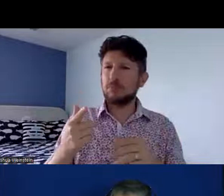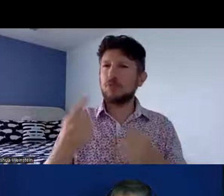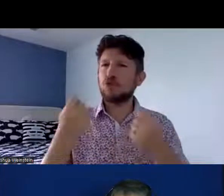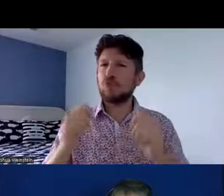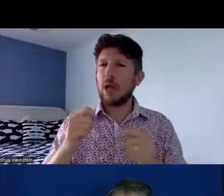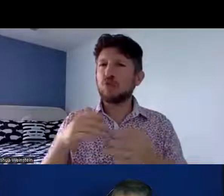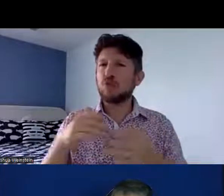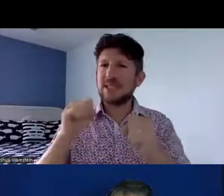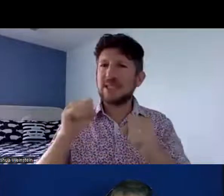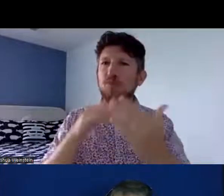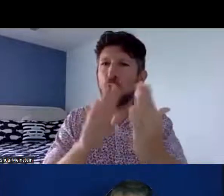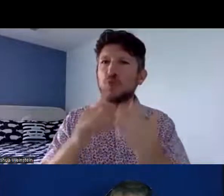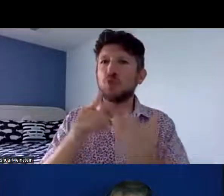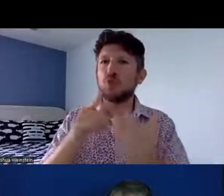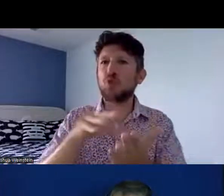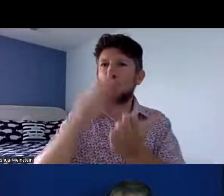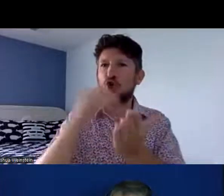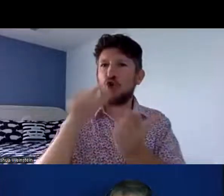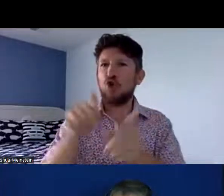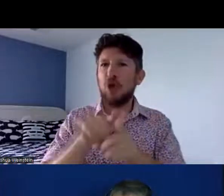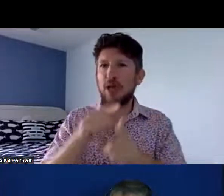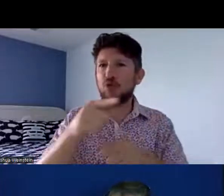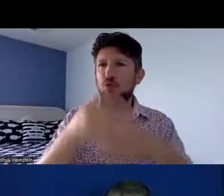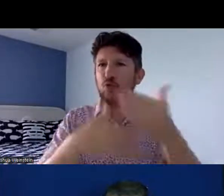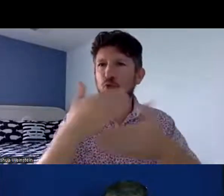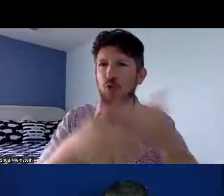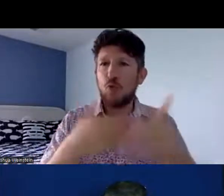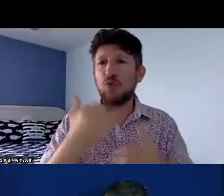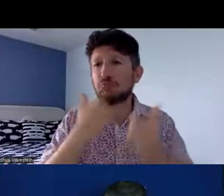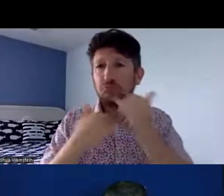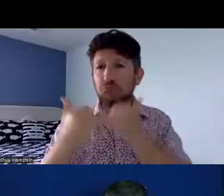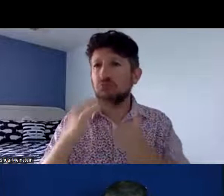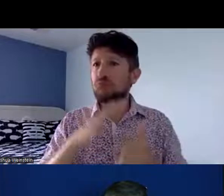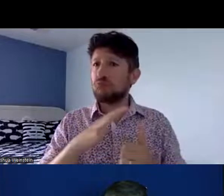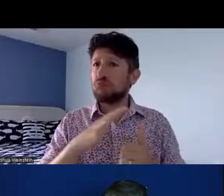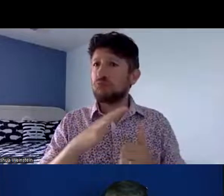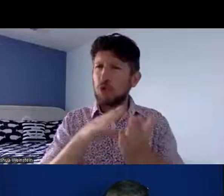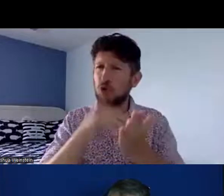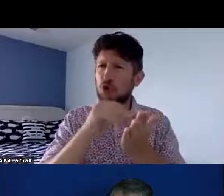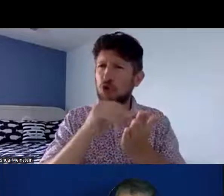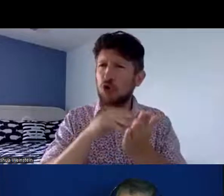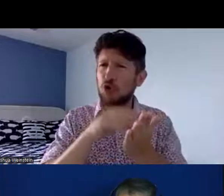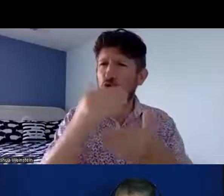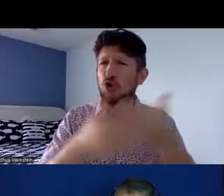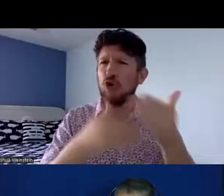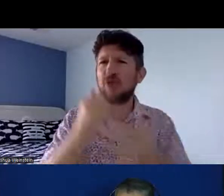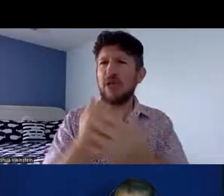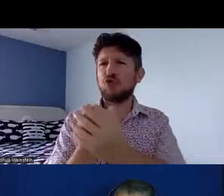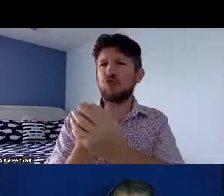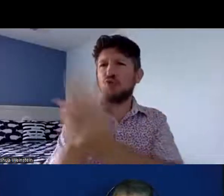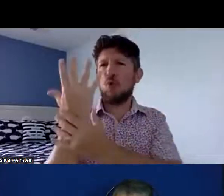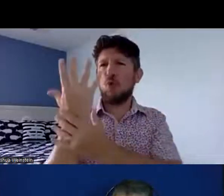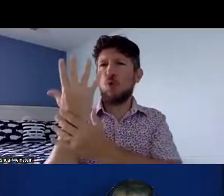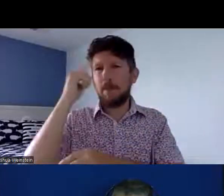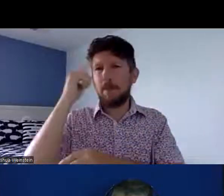what do you know and what don't you know? And how you approach that process. You make mistakes, you